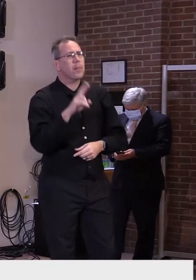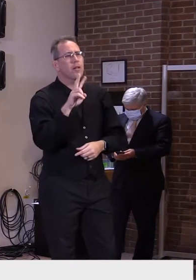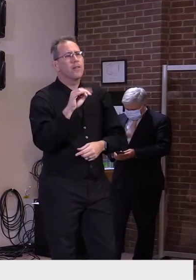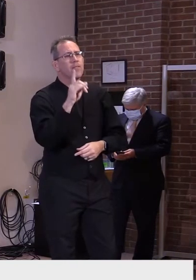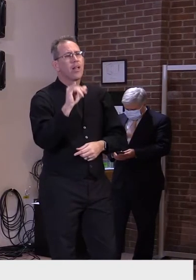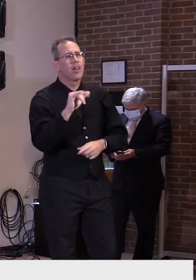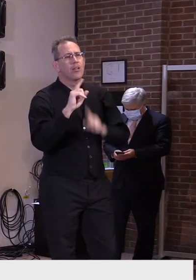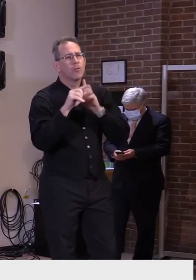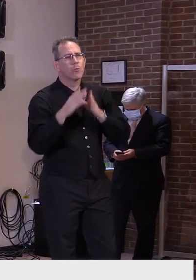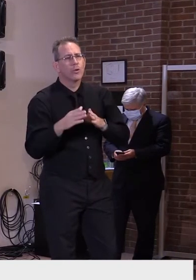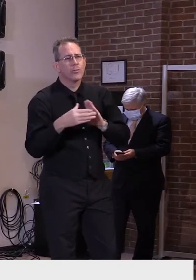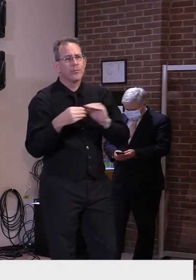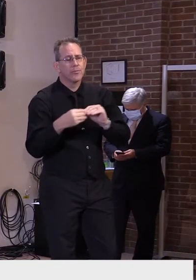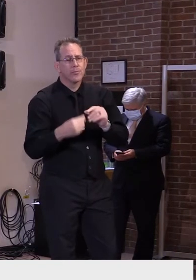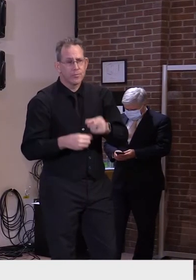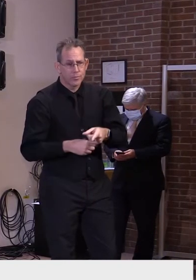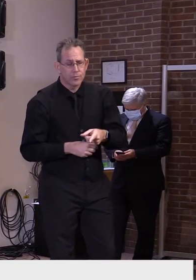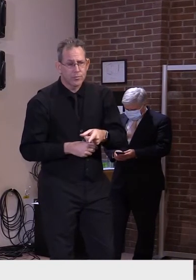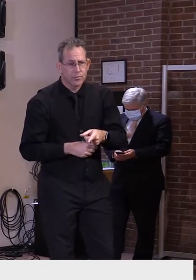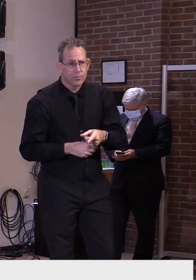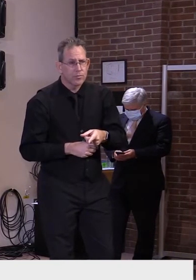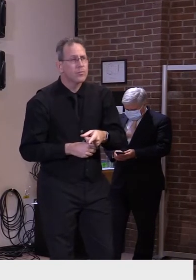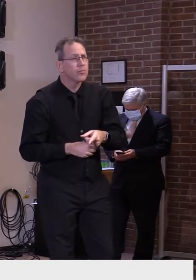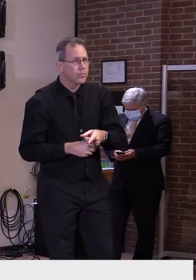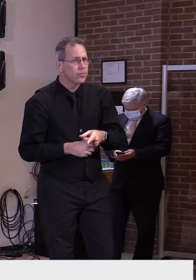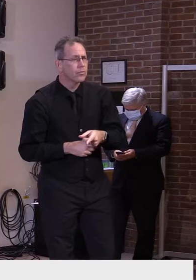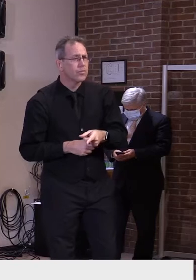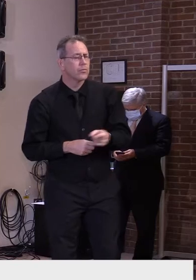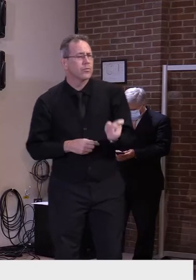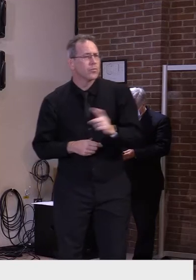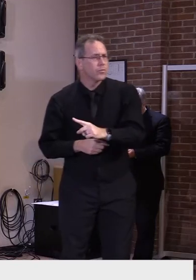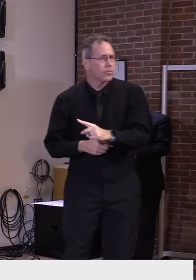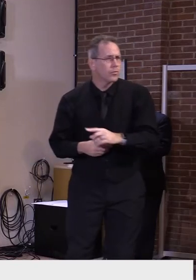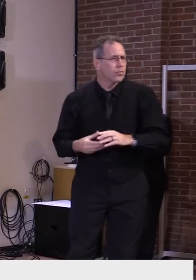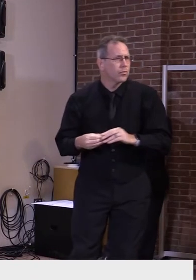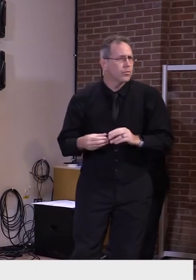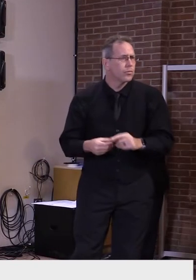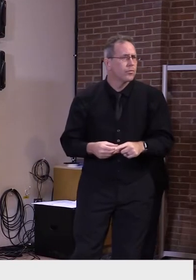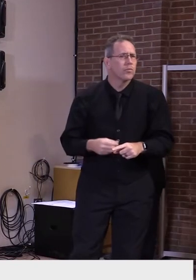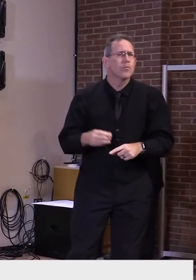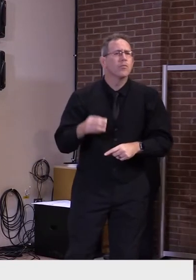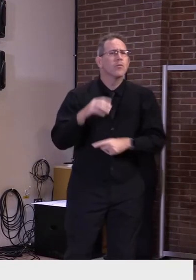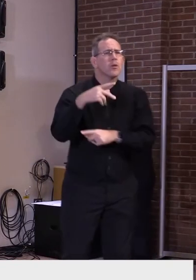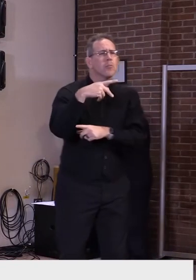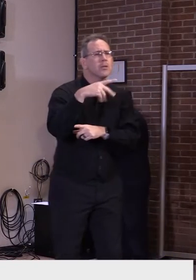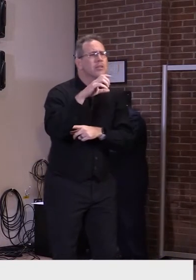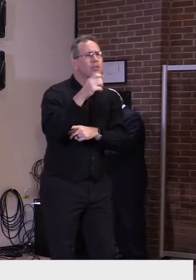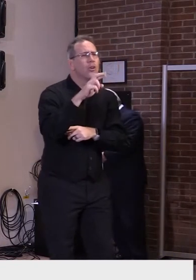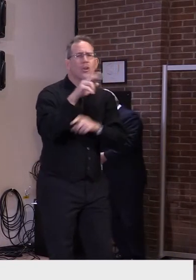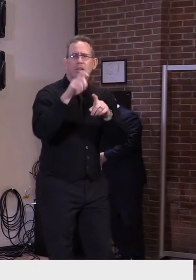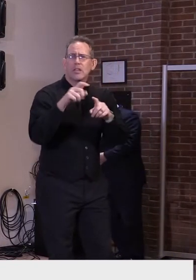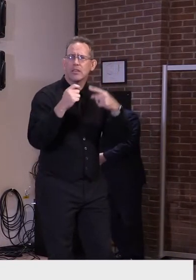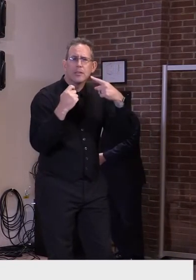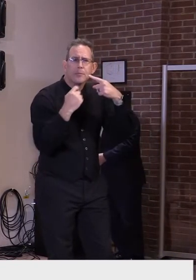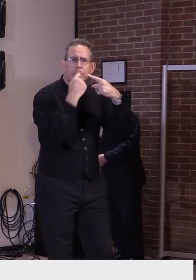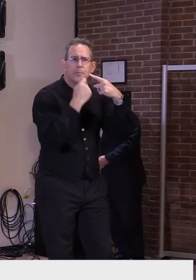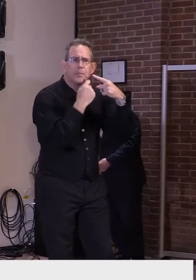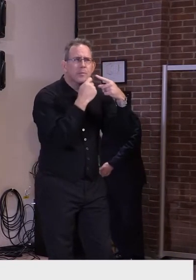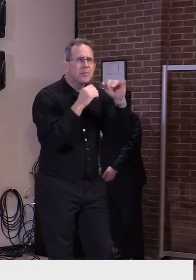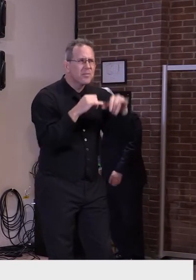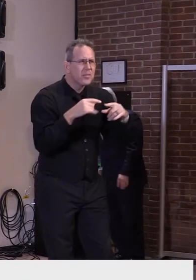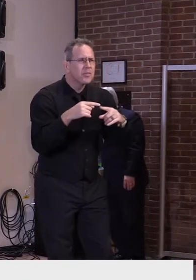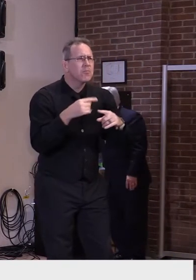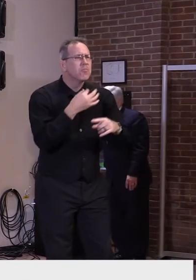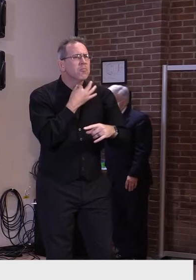Hello, this is a question about PCR testing as we go into winter. Currently, for people in the Mad River Valley, our closest